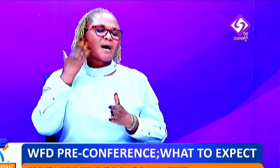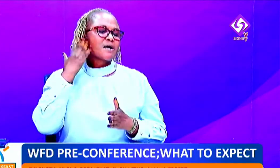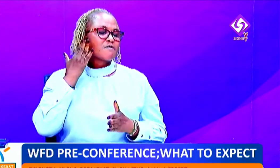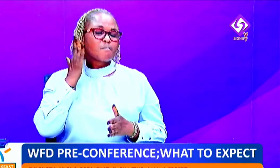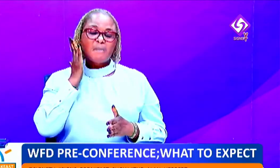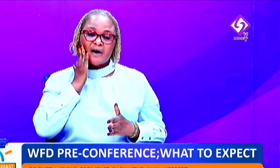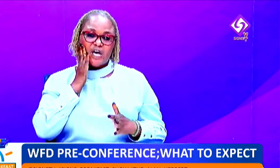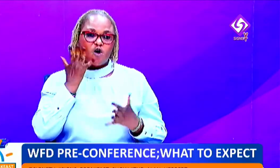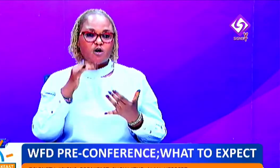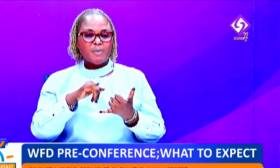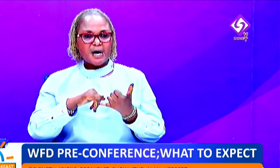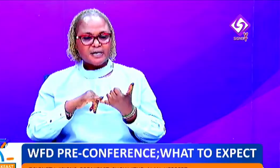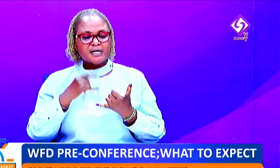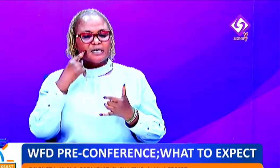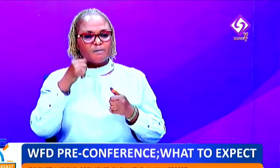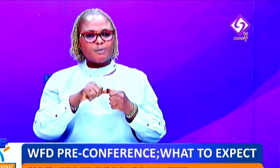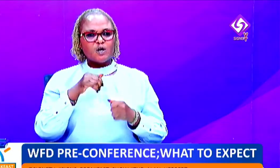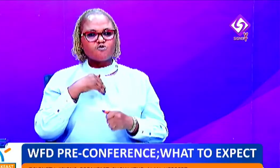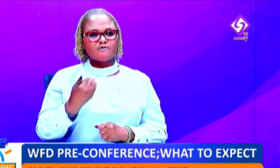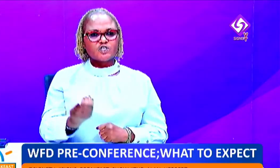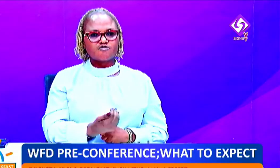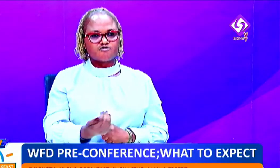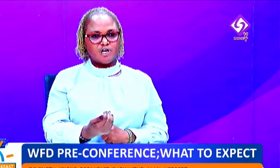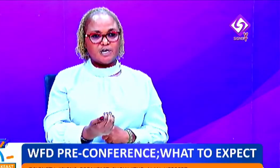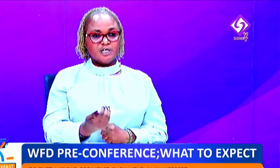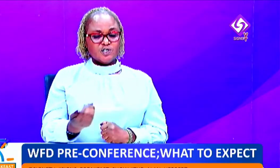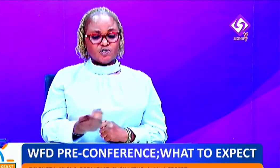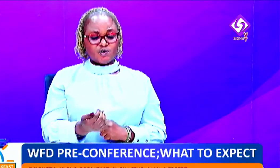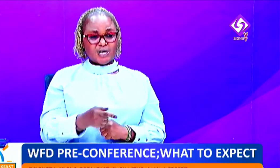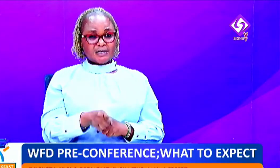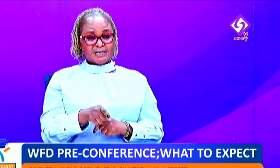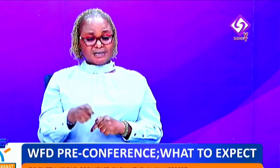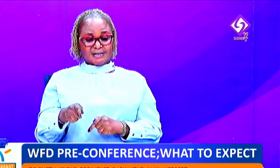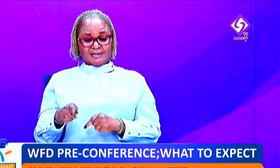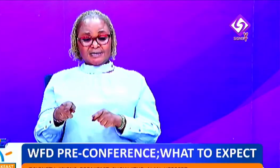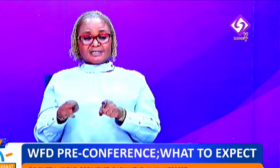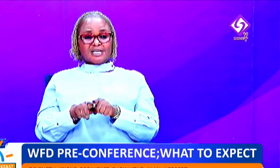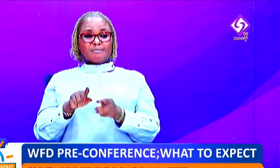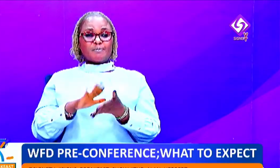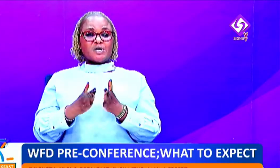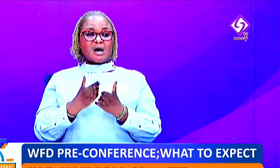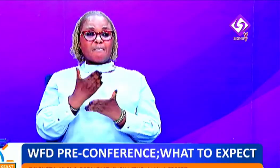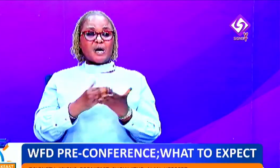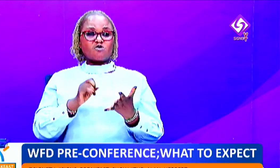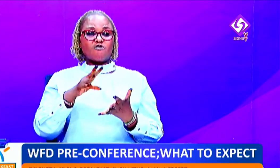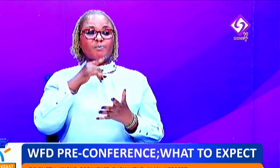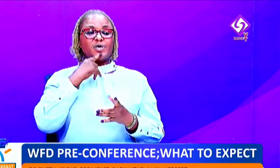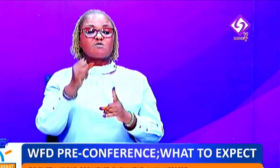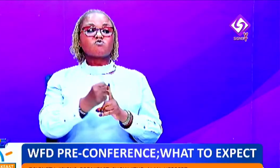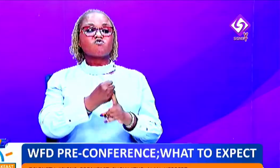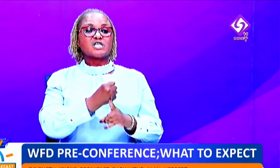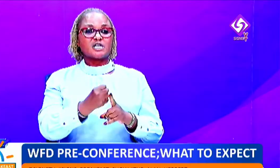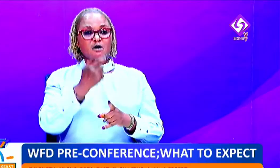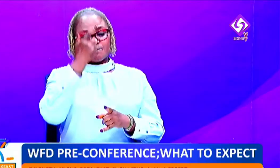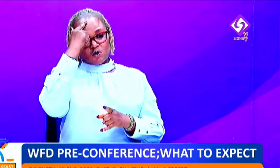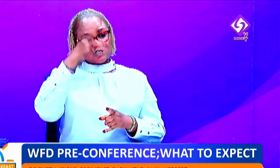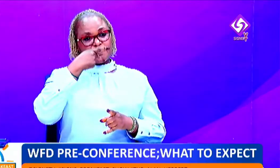So when you become a deaf mother, or you have your own children, you will find that your children can